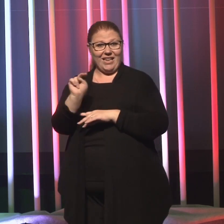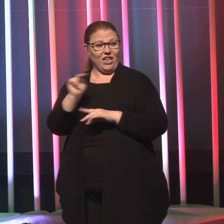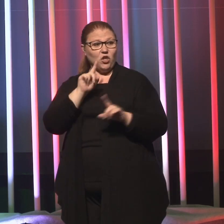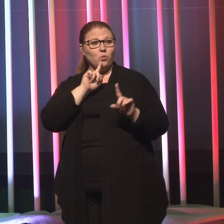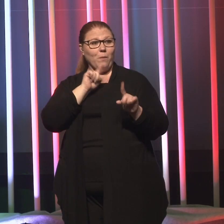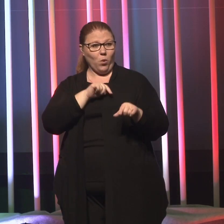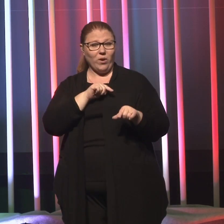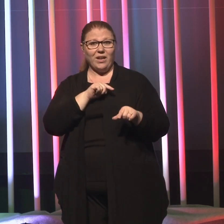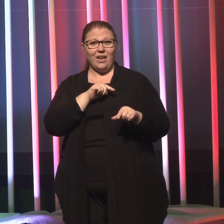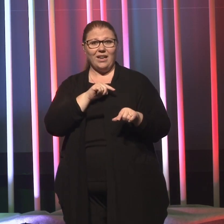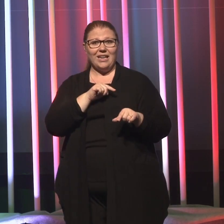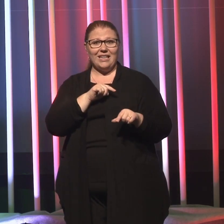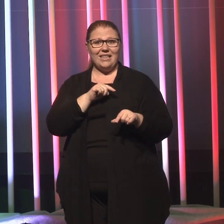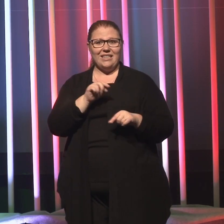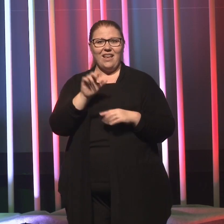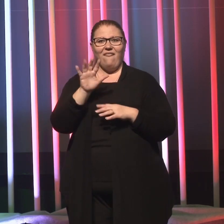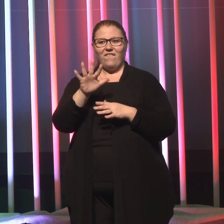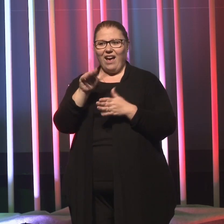that there's been